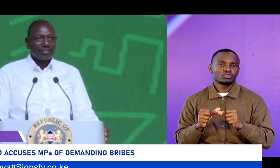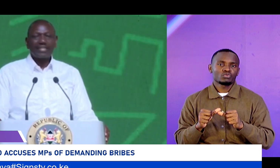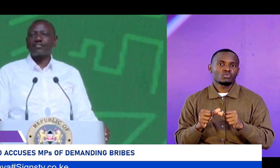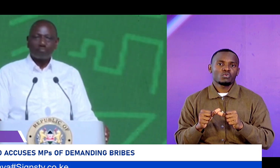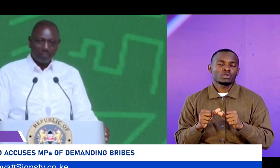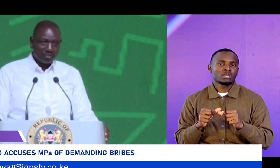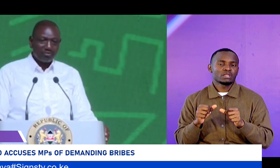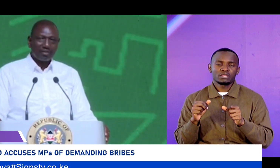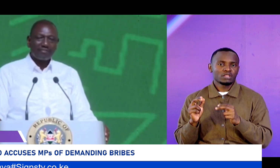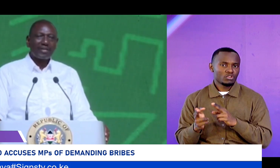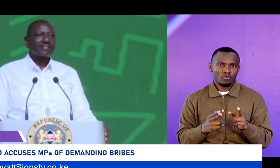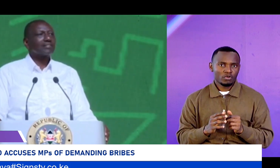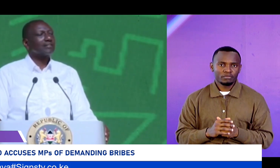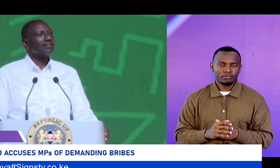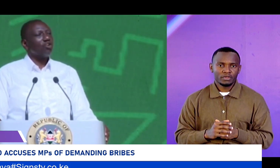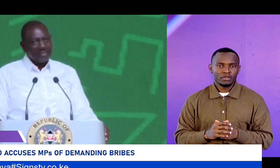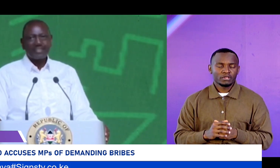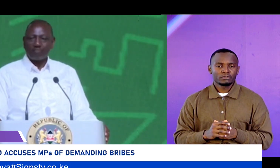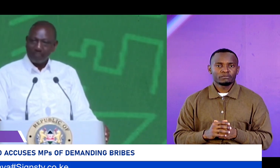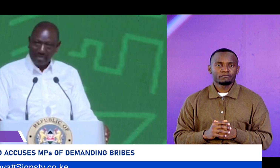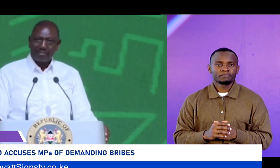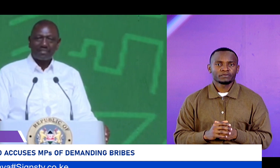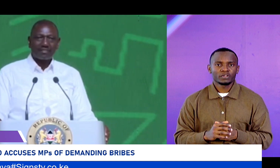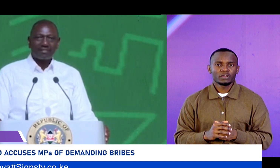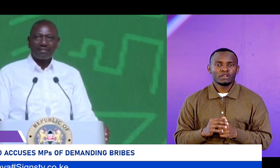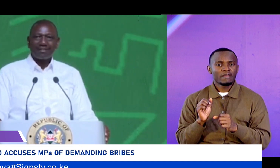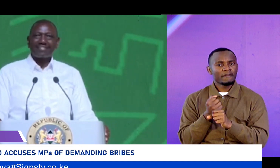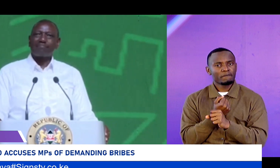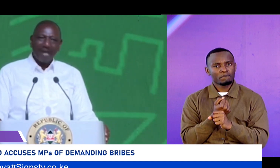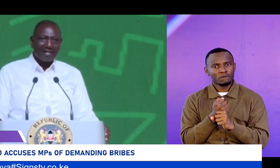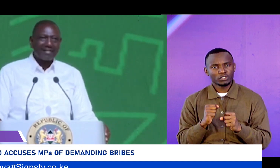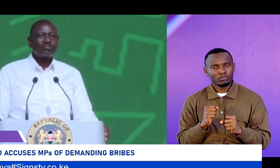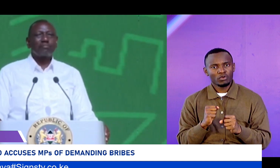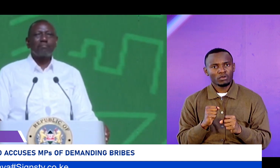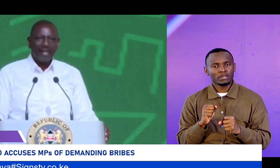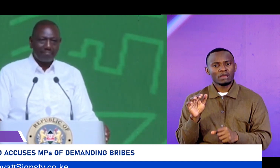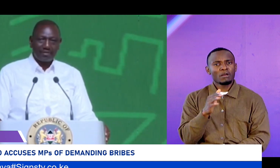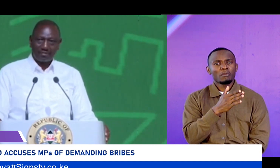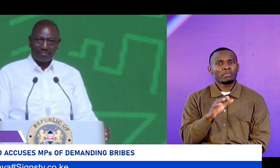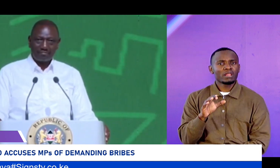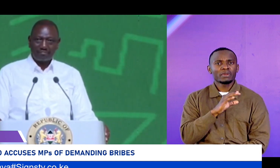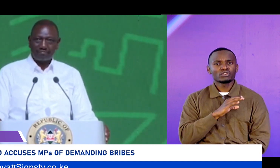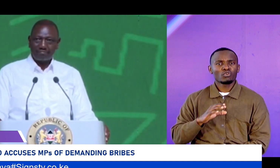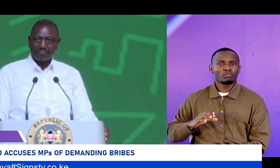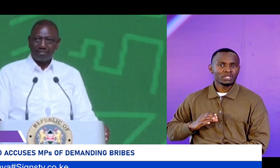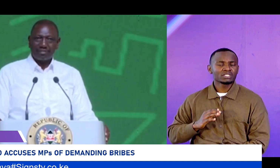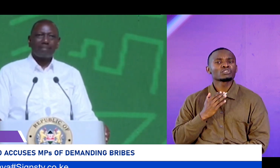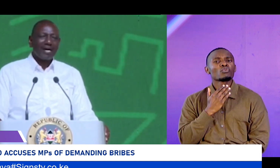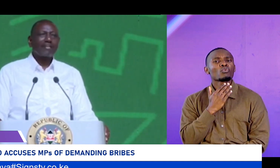It is not possible that committees of parliament demand to be bribed, demand